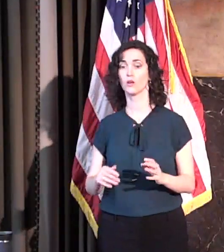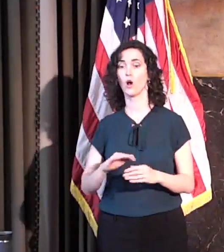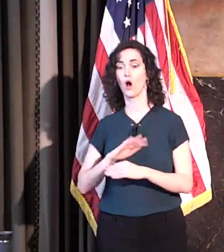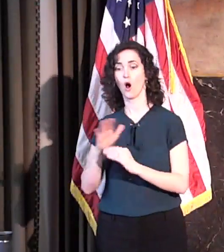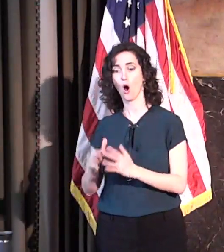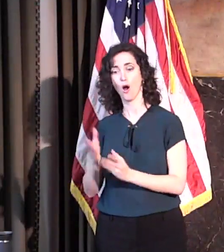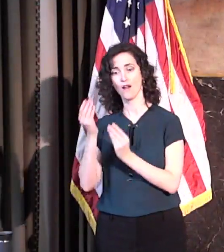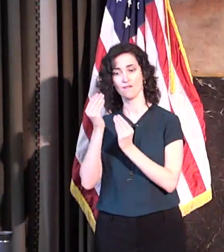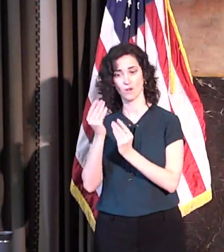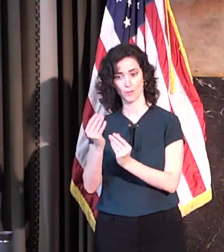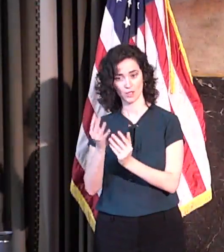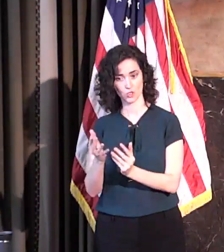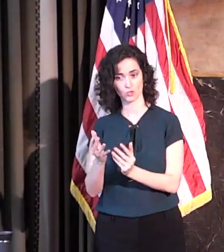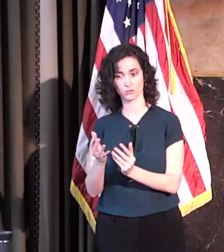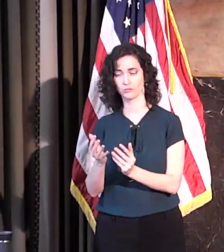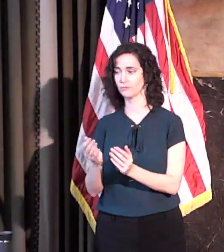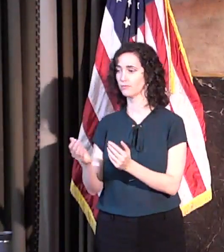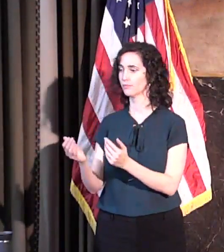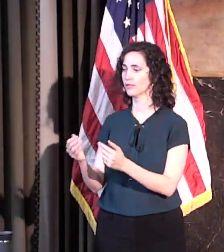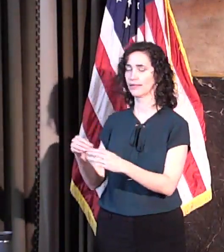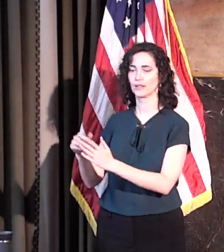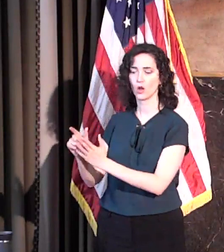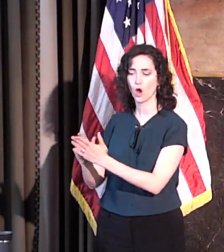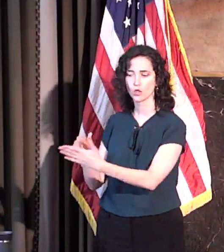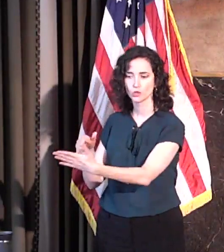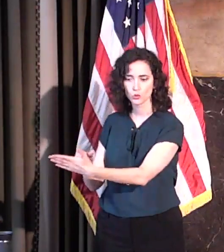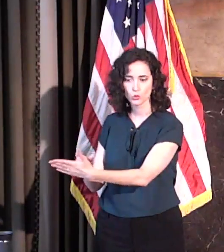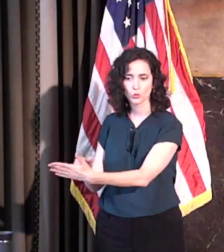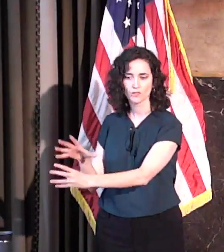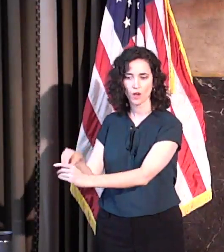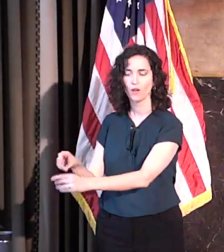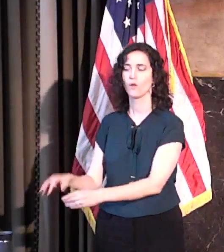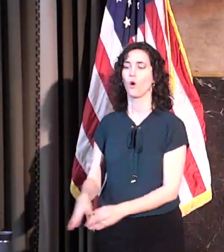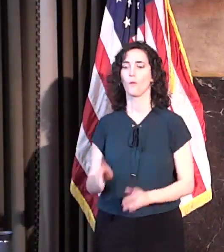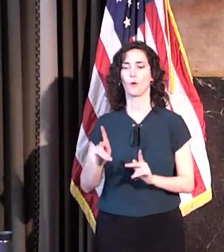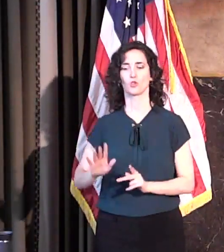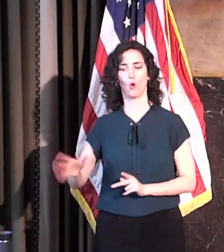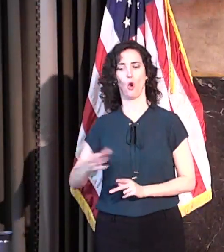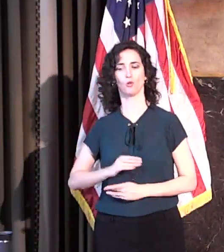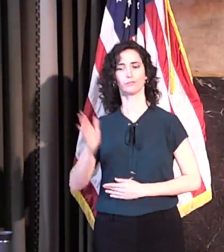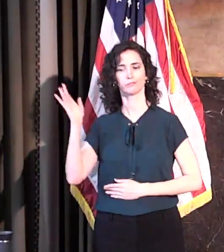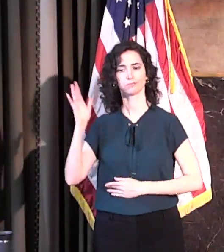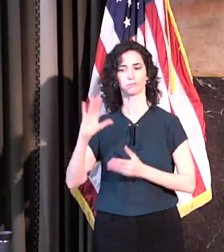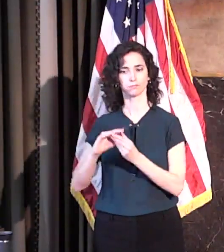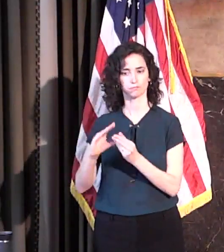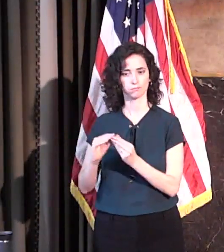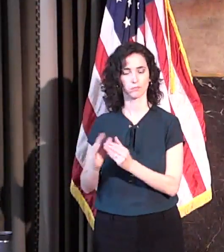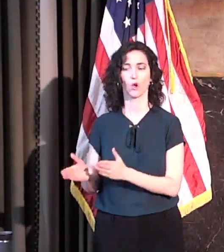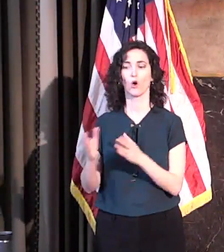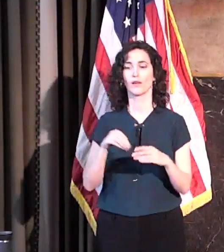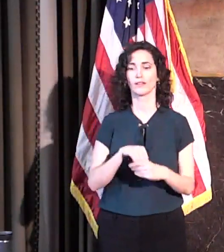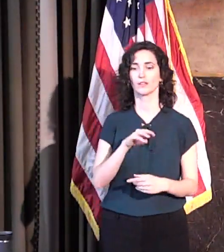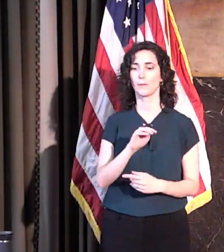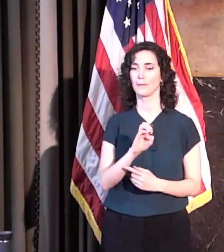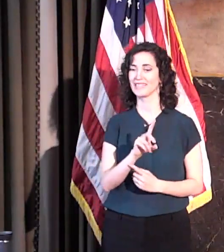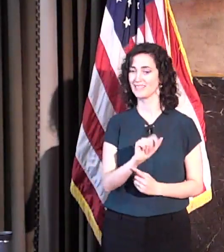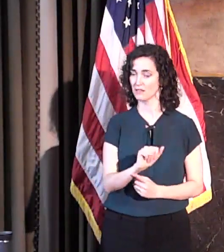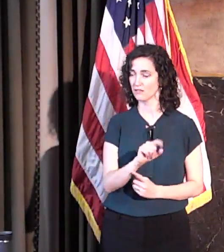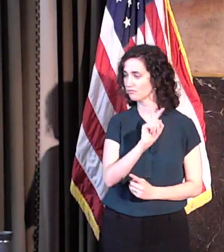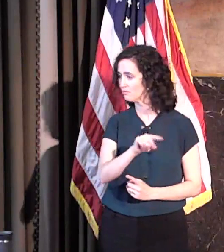that is coming forth, whether it's in litigation or whether it's with individuals testifying or in media, if